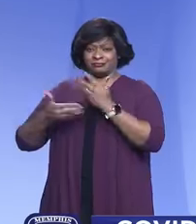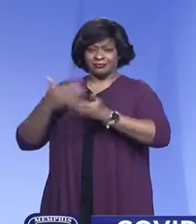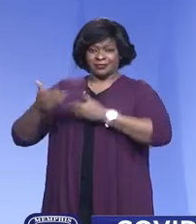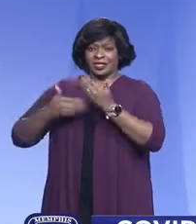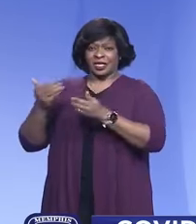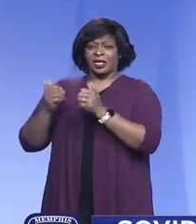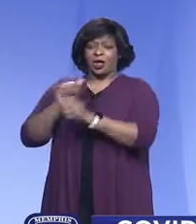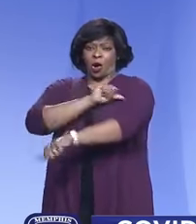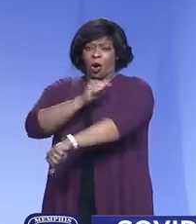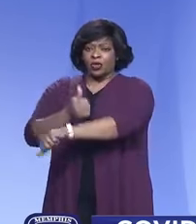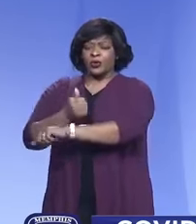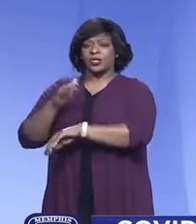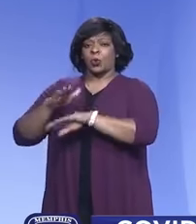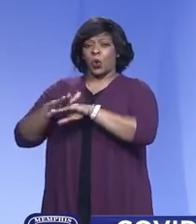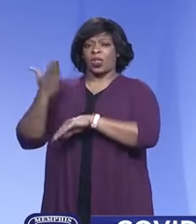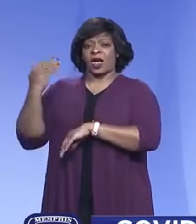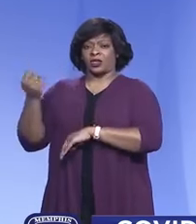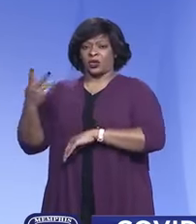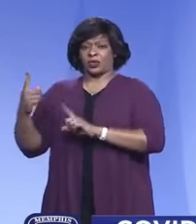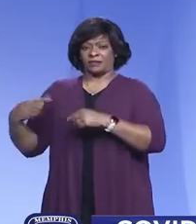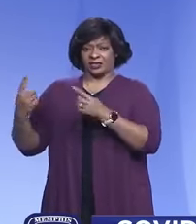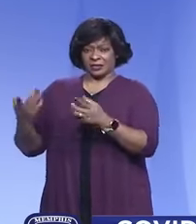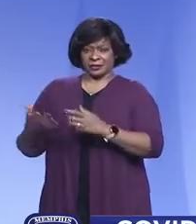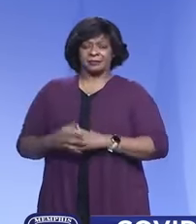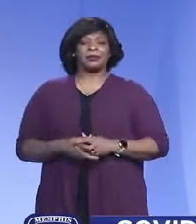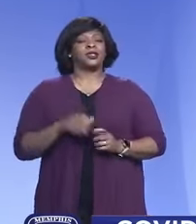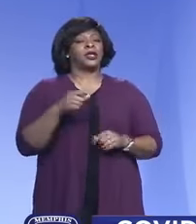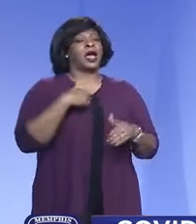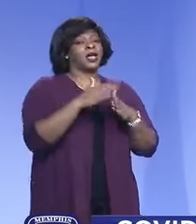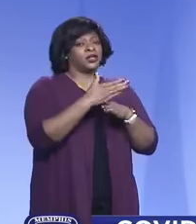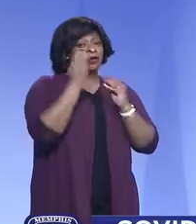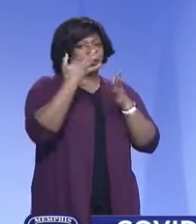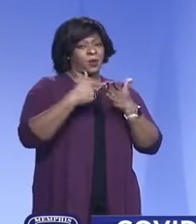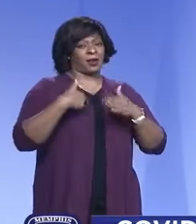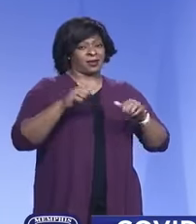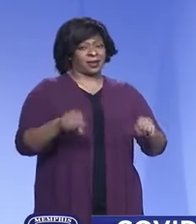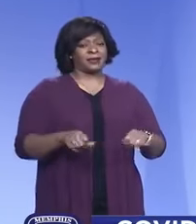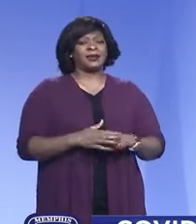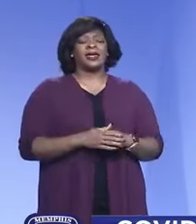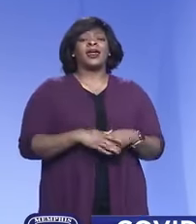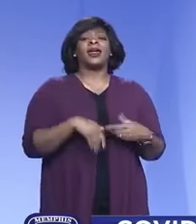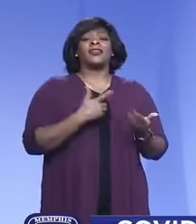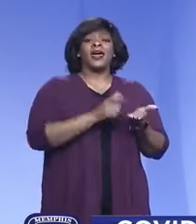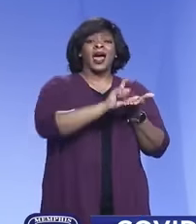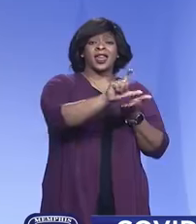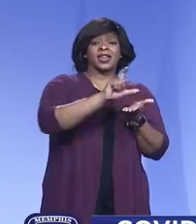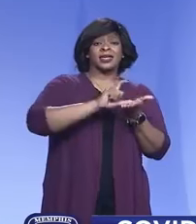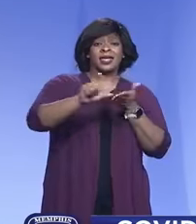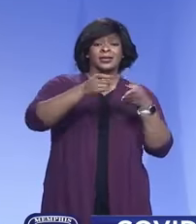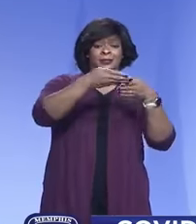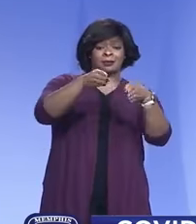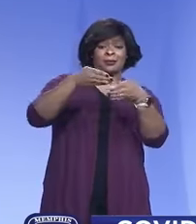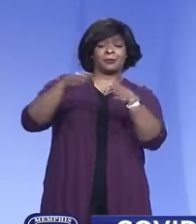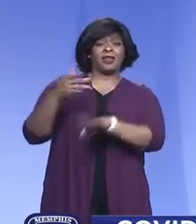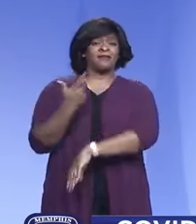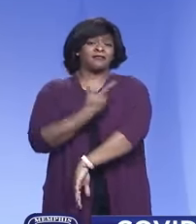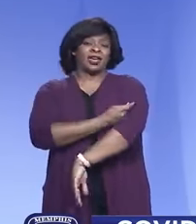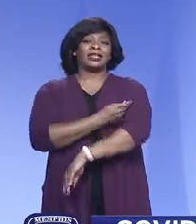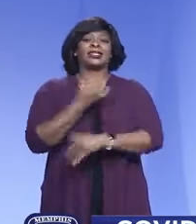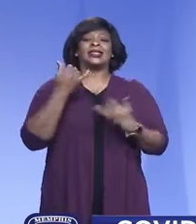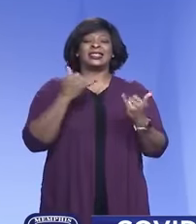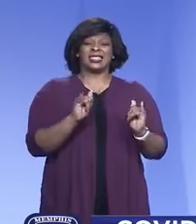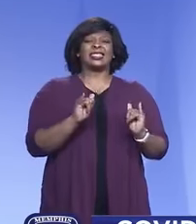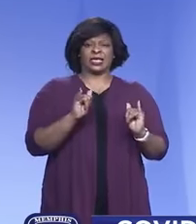the authorization on Thursday? Sure, I'll share what I can. The allocations still are in